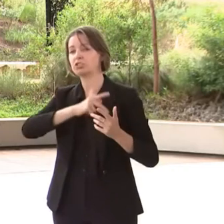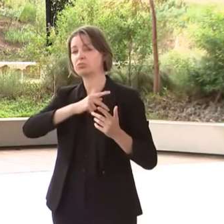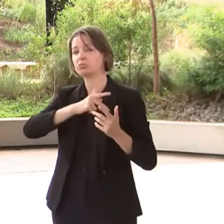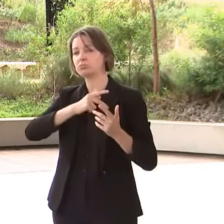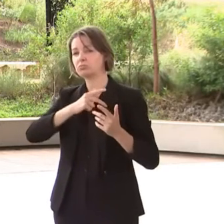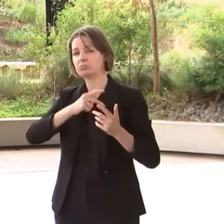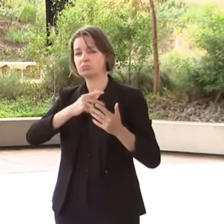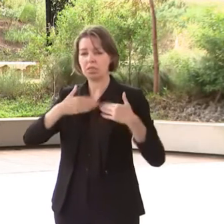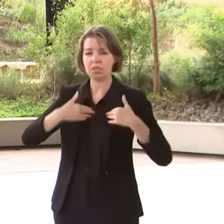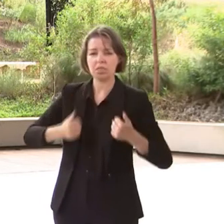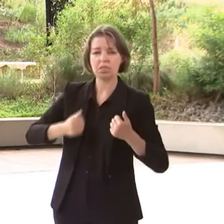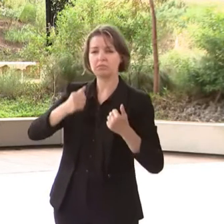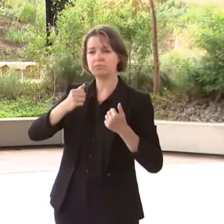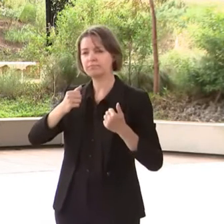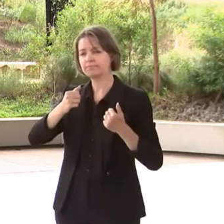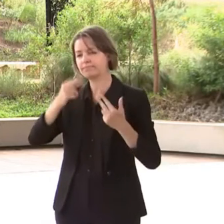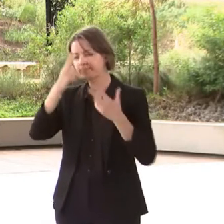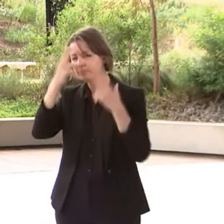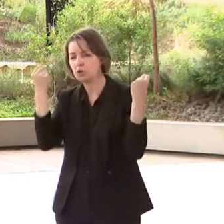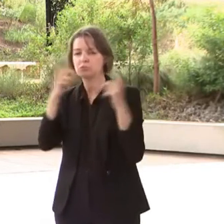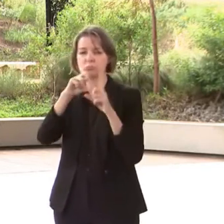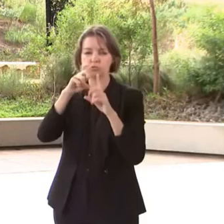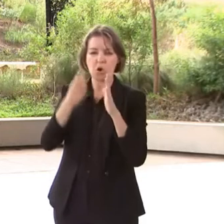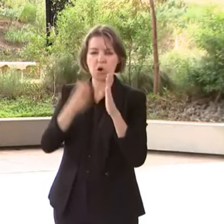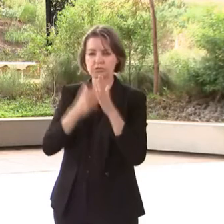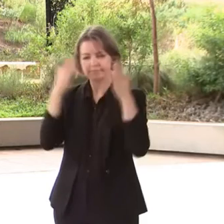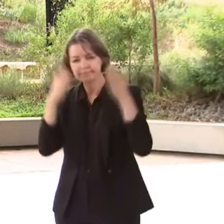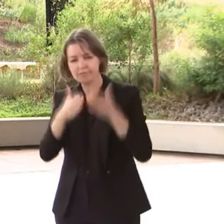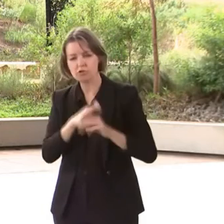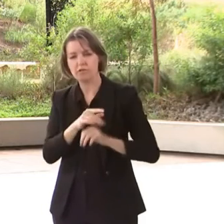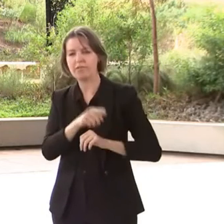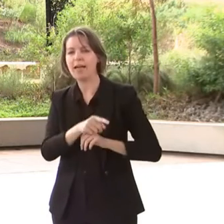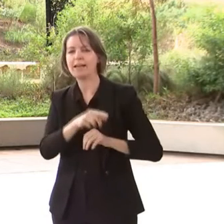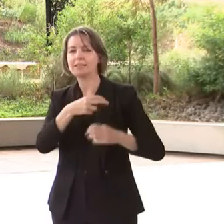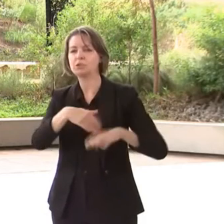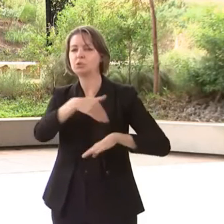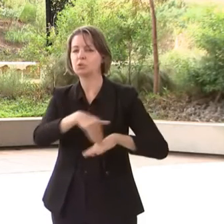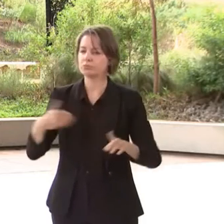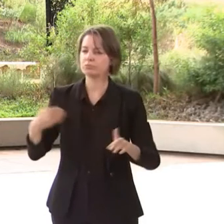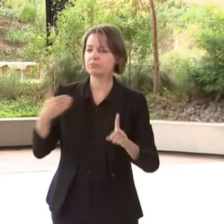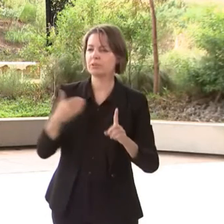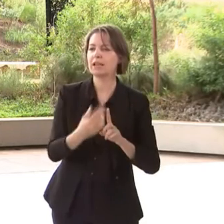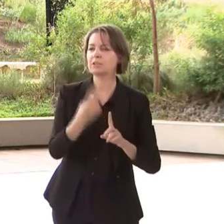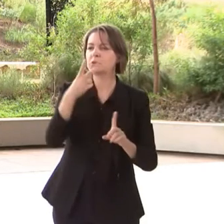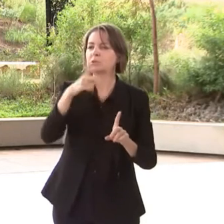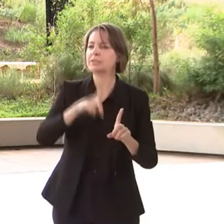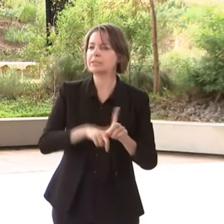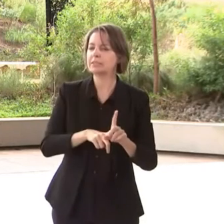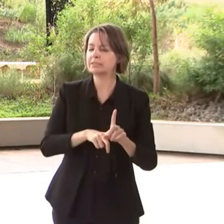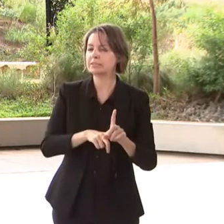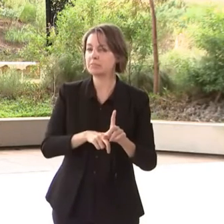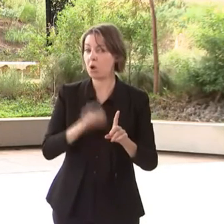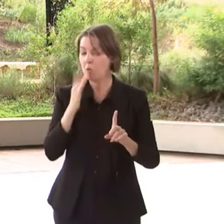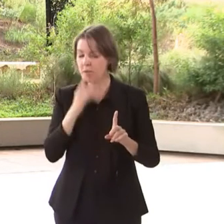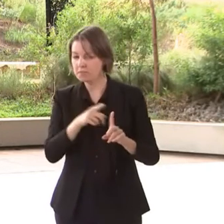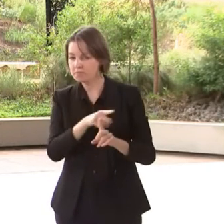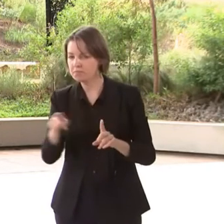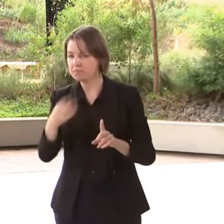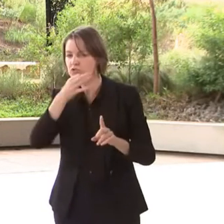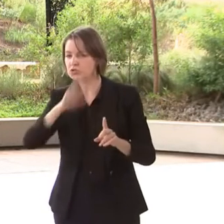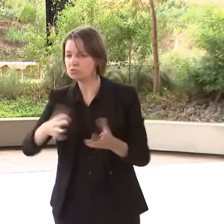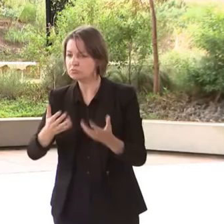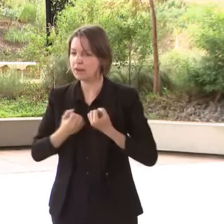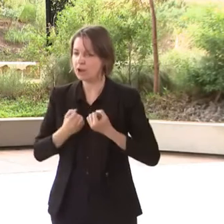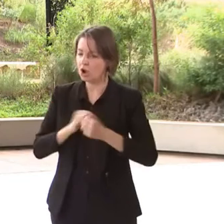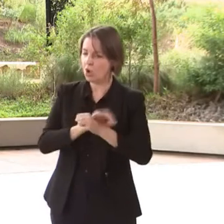to look at this issue, and that's the outcome, that generally COVID is a mild condition. For those at home,